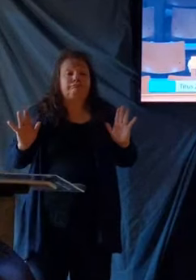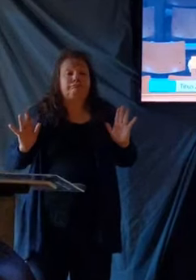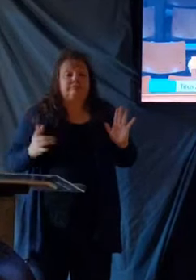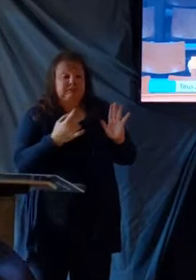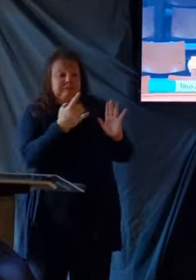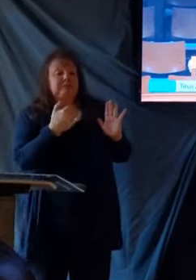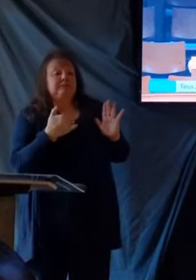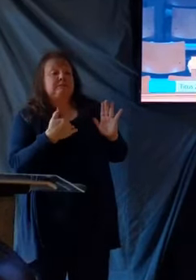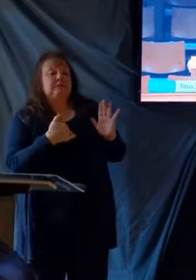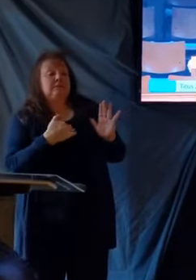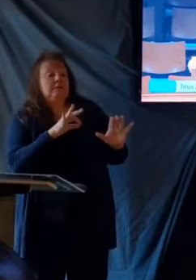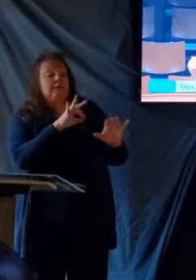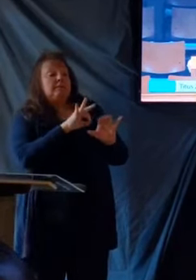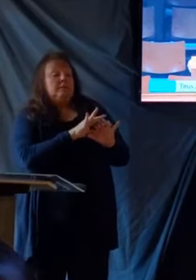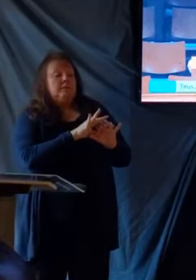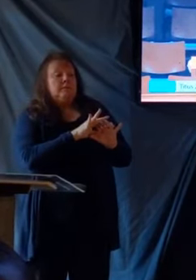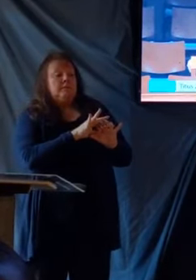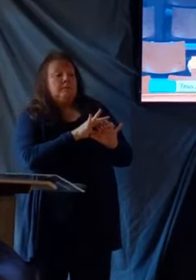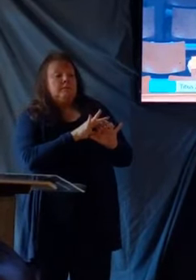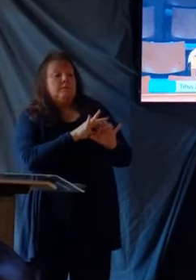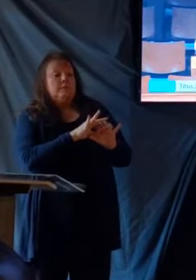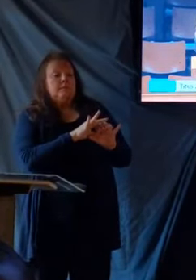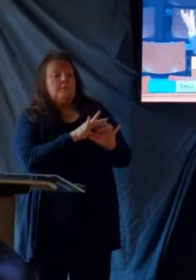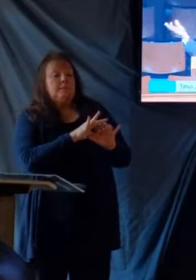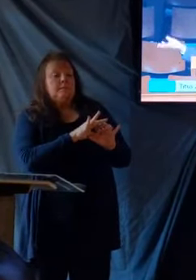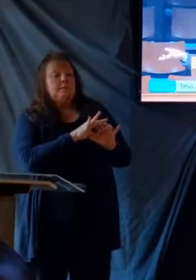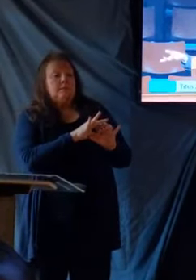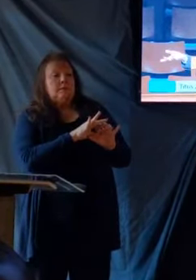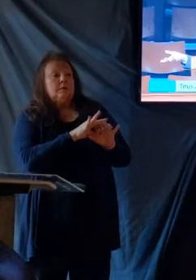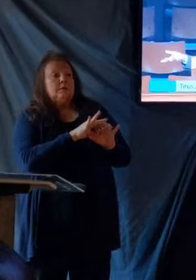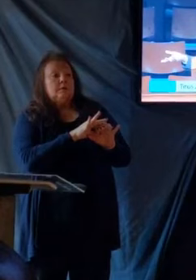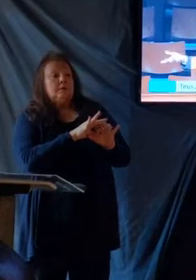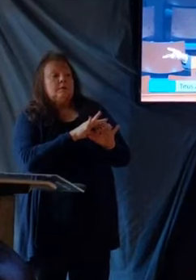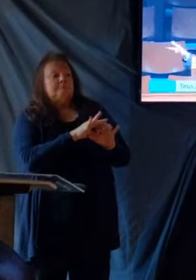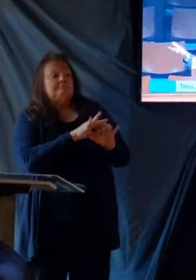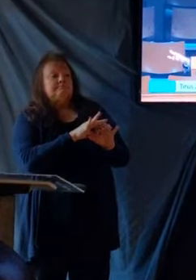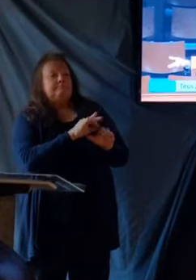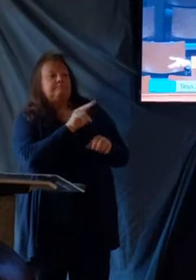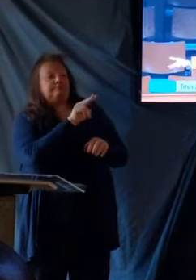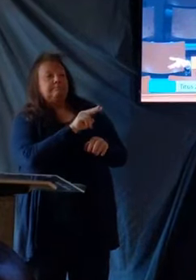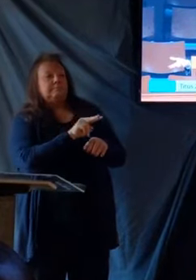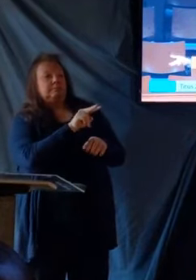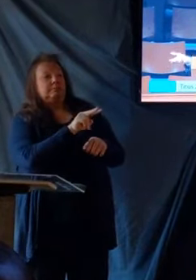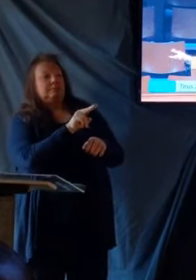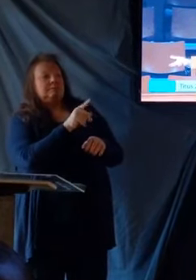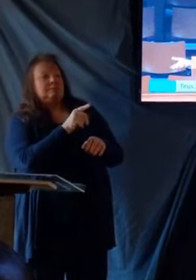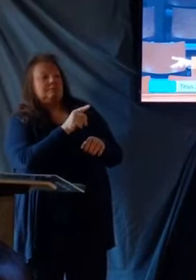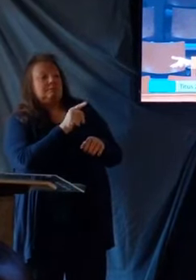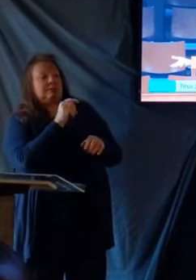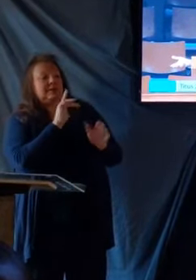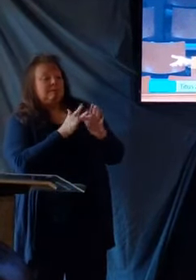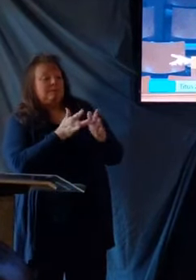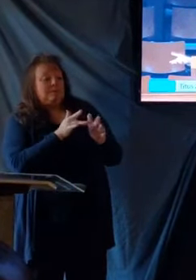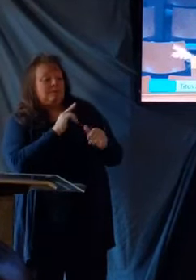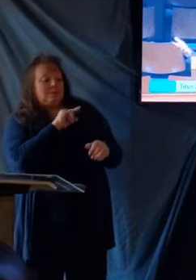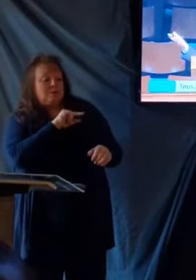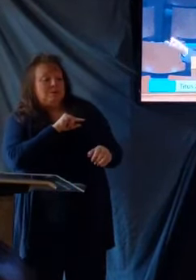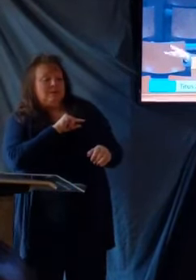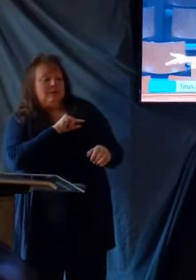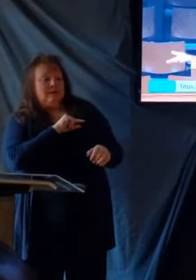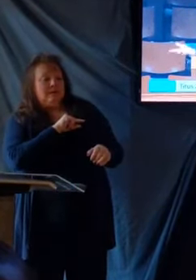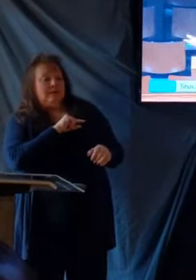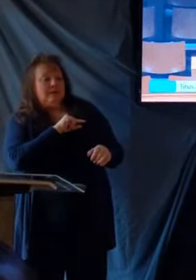asking me would I vote for someone I would vote for someone I didn't think was biblically qualified.